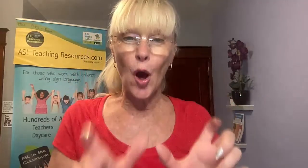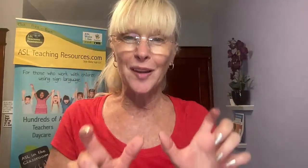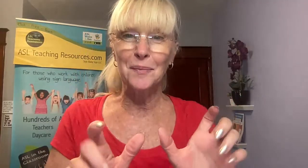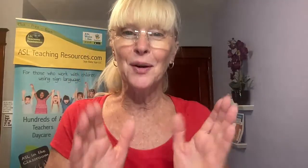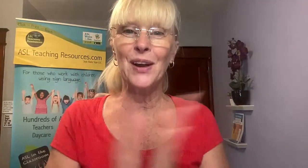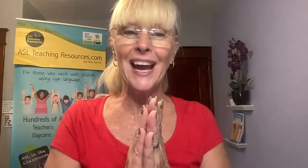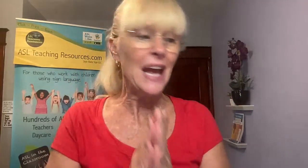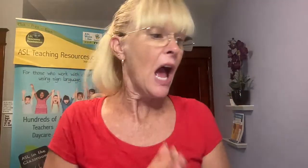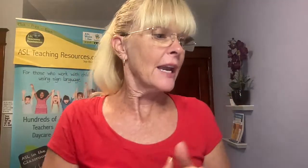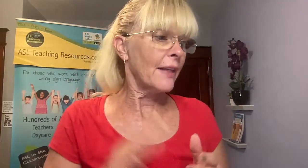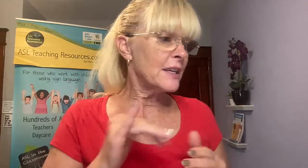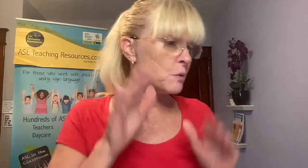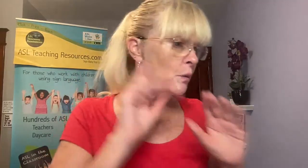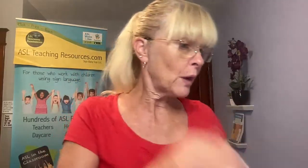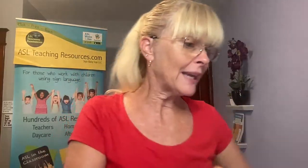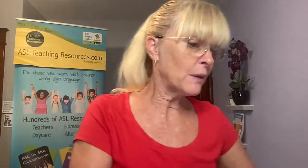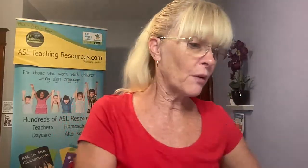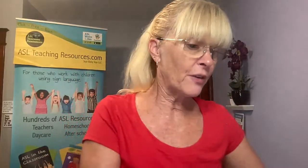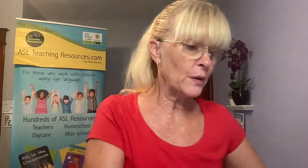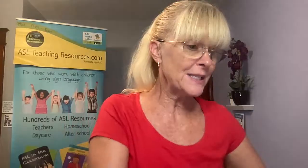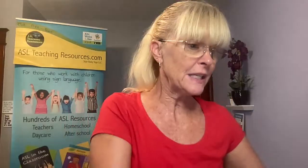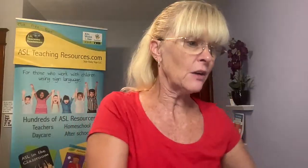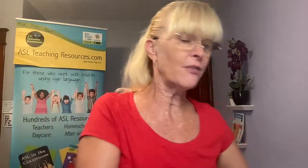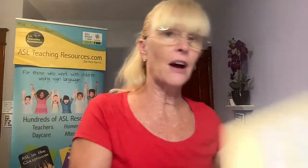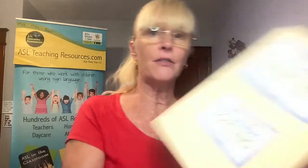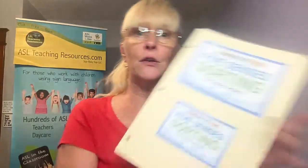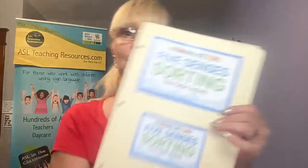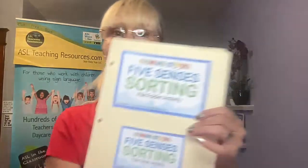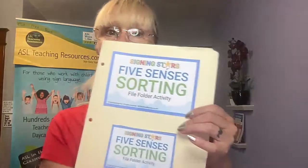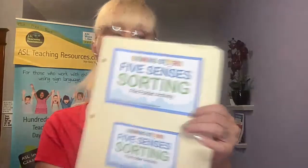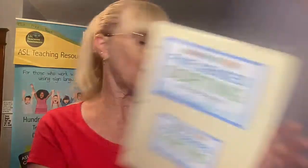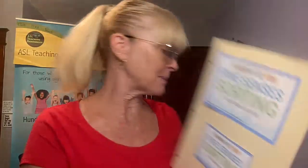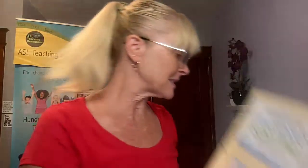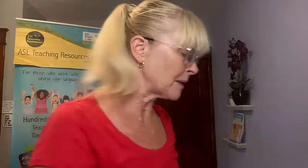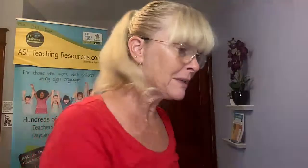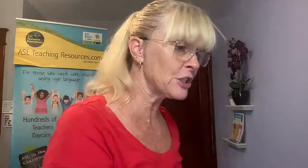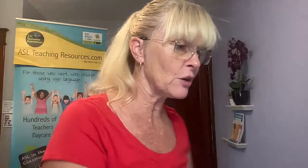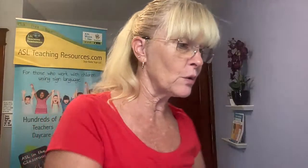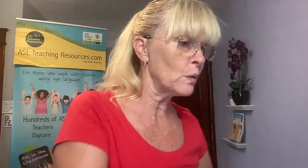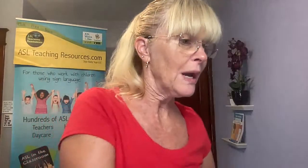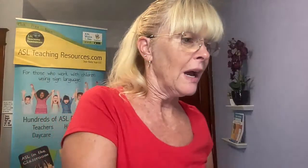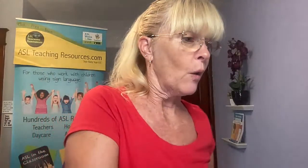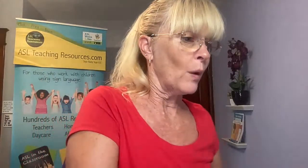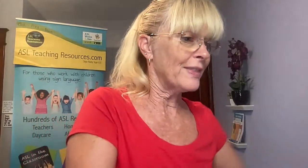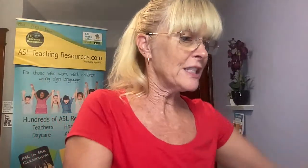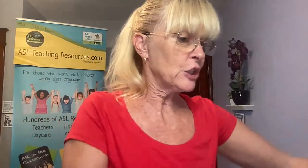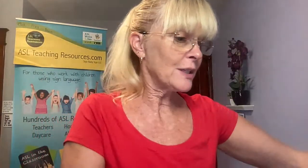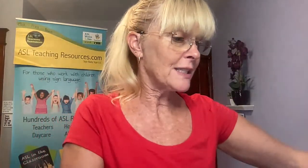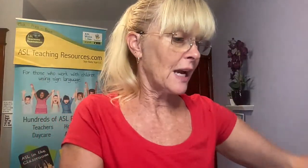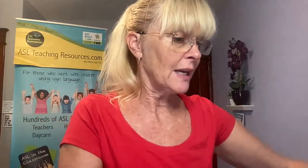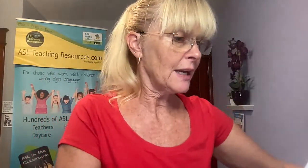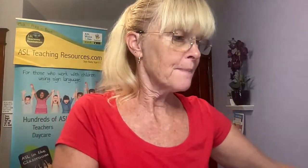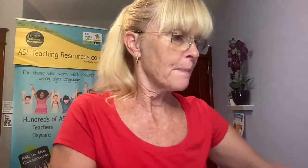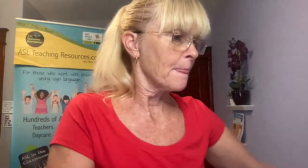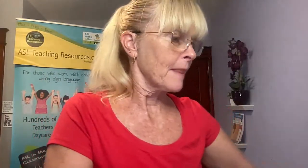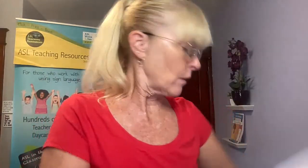column, okay? Now this one, again, we're focusing file folders for shapes. Let me show you what this looks like,